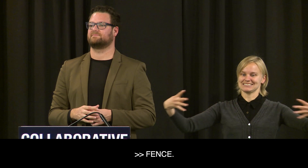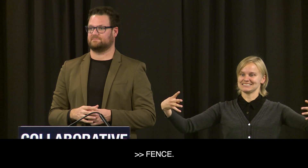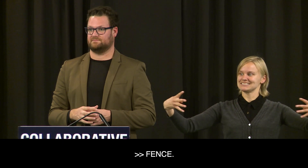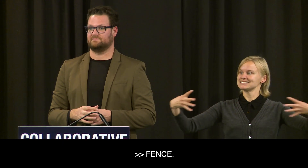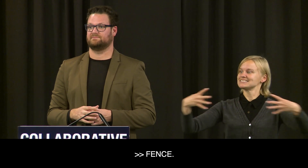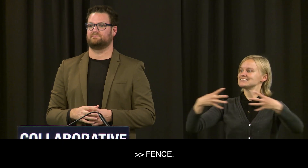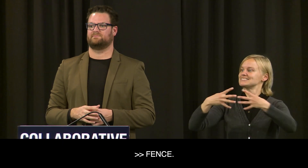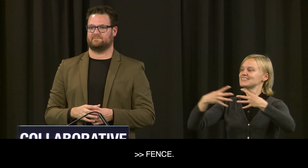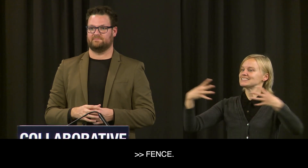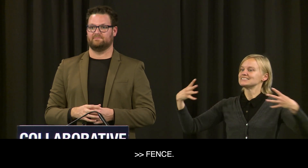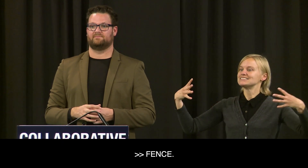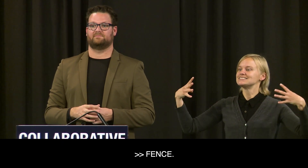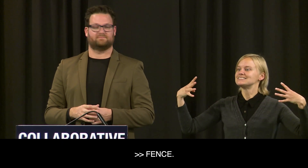Fence.